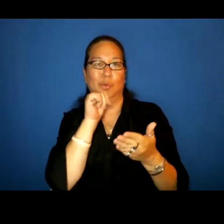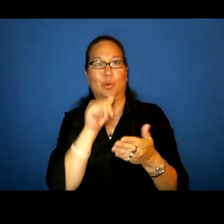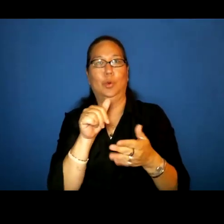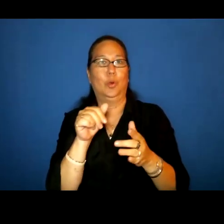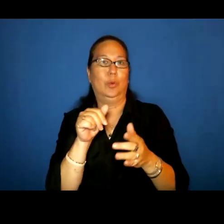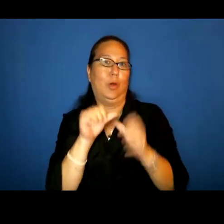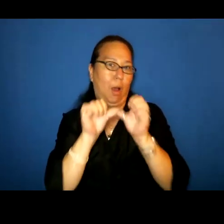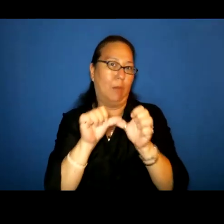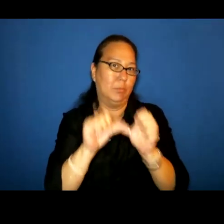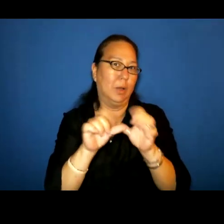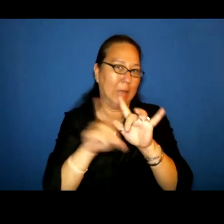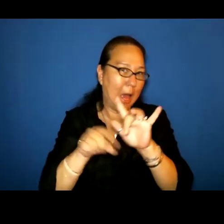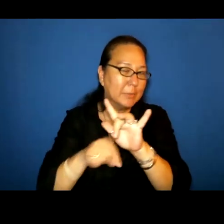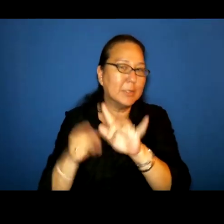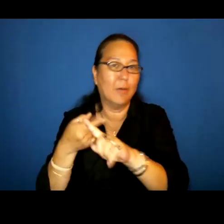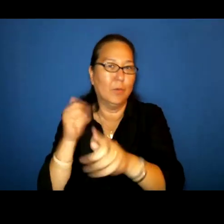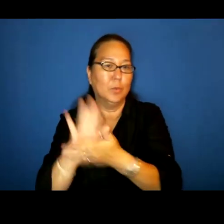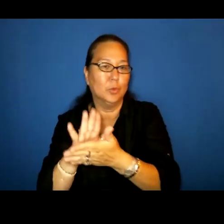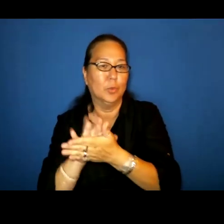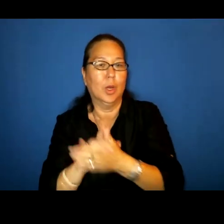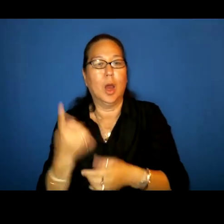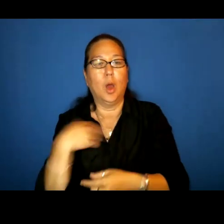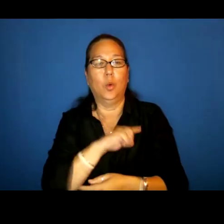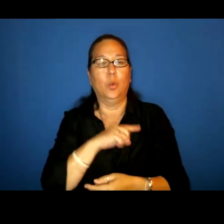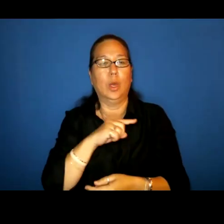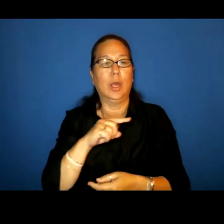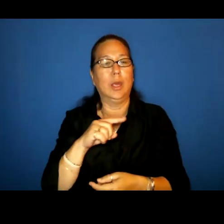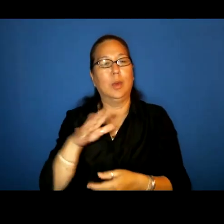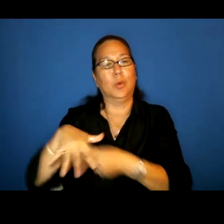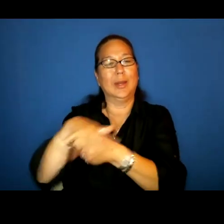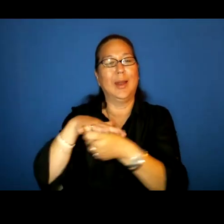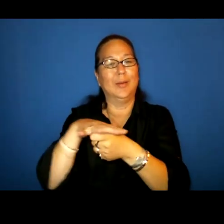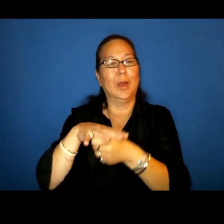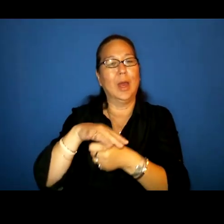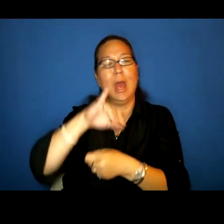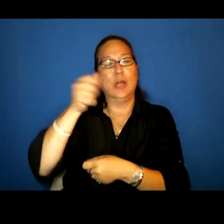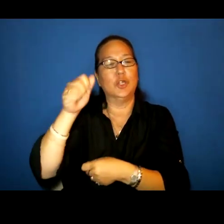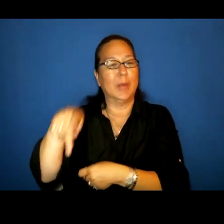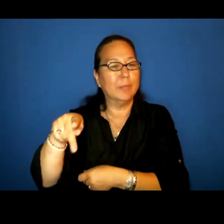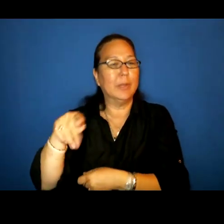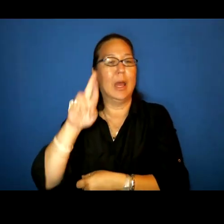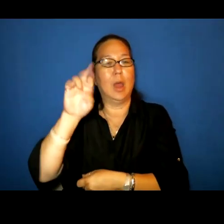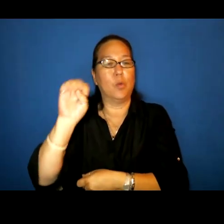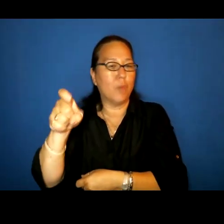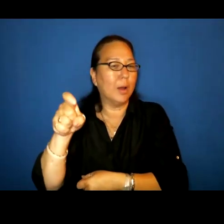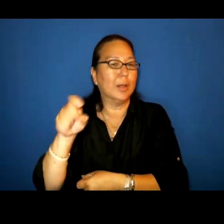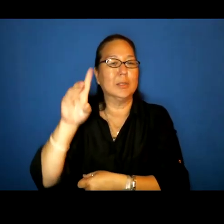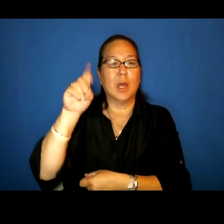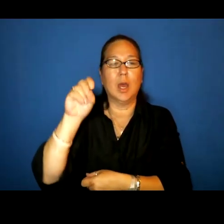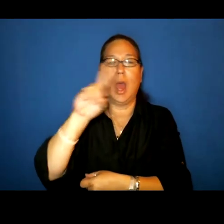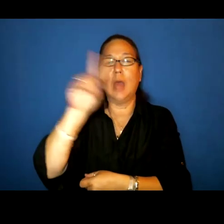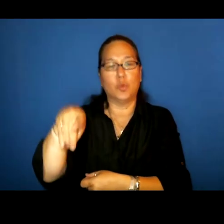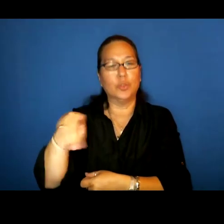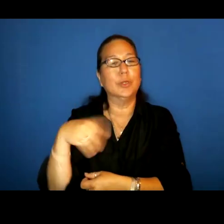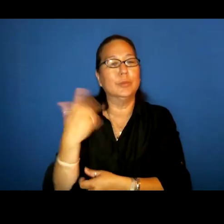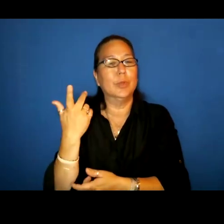Jamaica Plain, Roxbury, and Dorchester. And it's really the opportunity to make a connection with a family and a student. In all, there